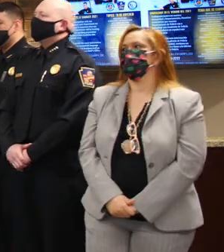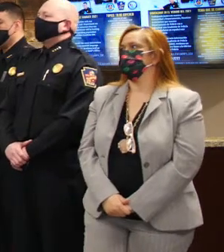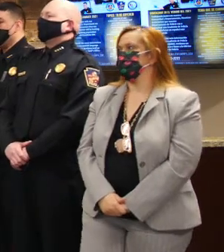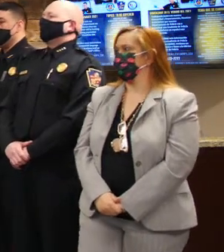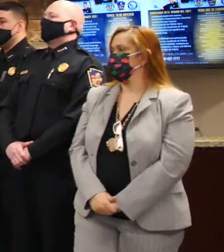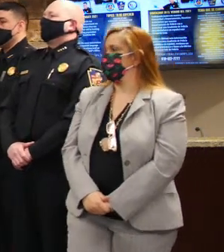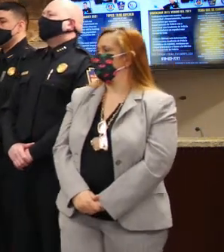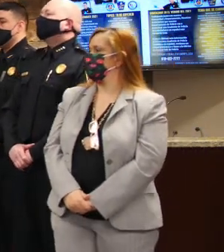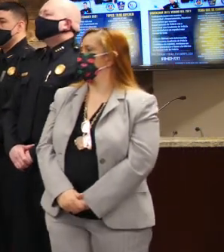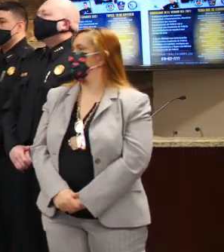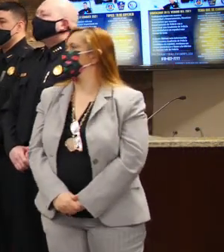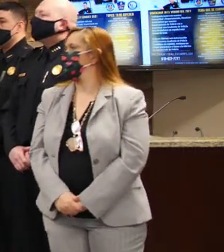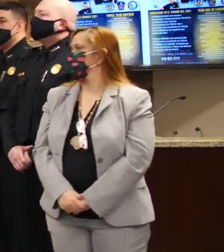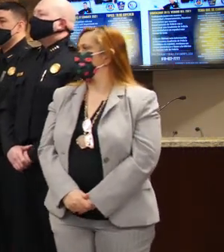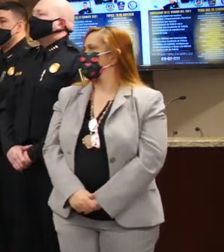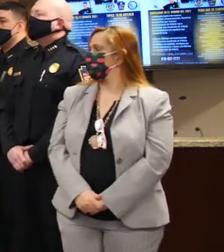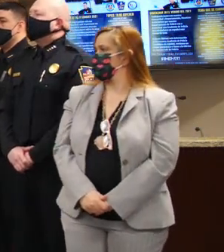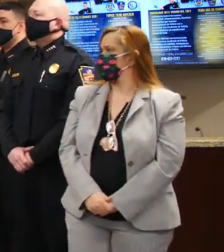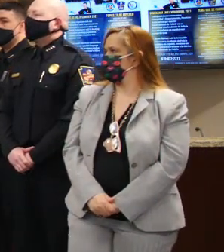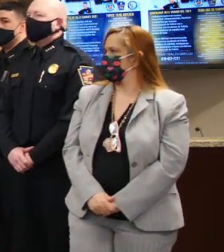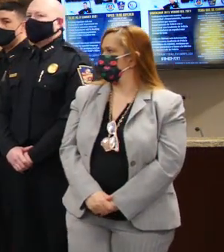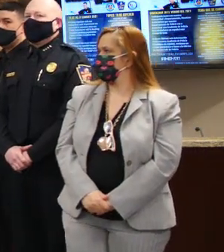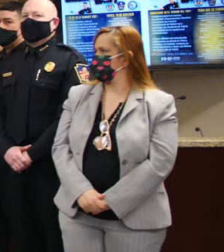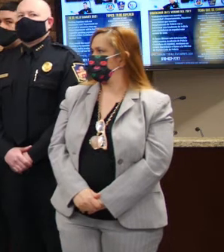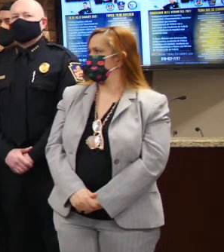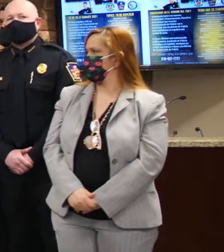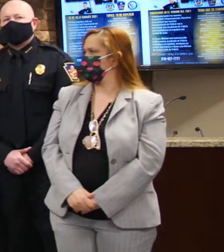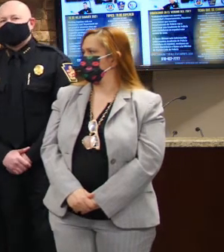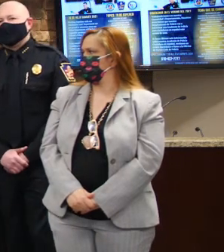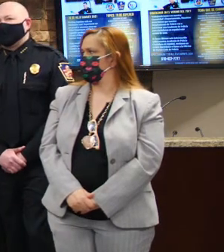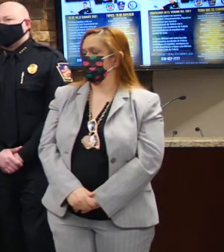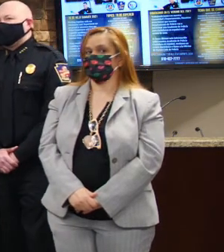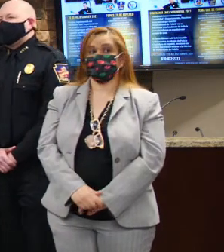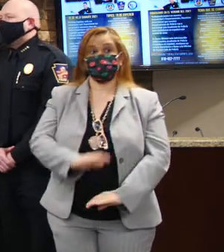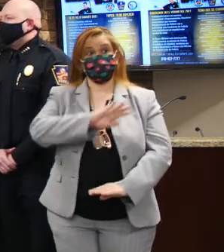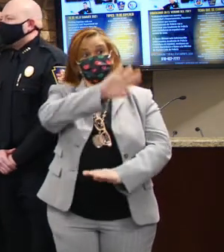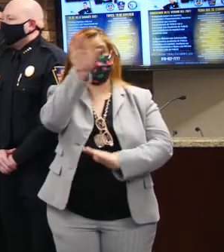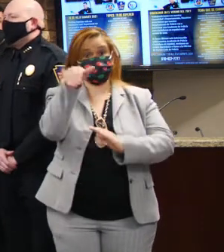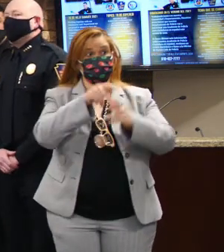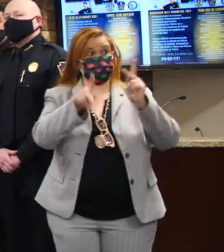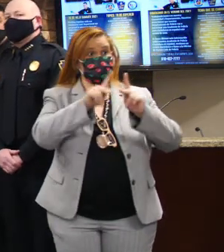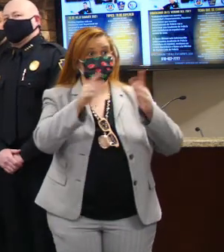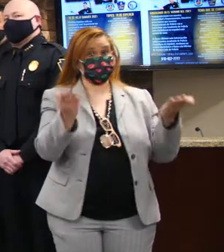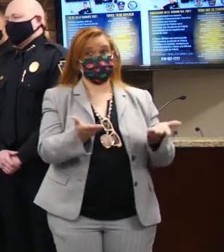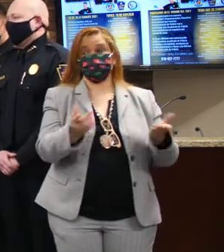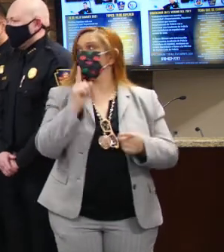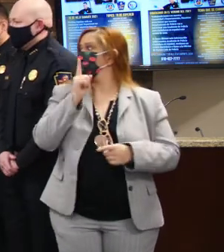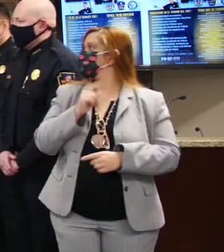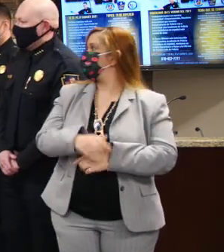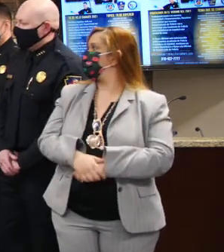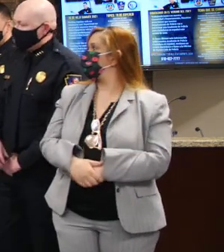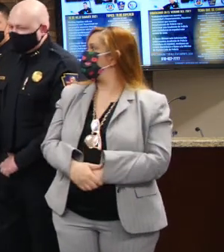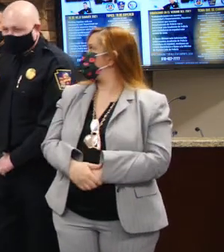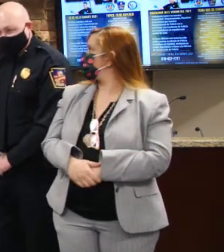Thank you. This concludes the program. Anybody from the press out there that has questions, you could zoom them in. There were a couple online that I